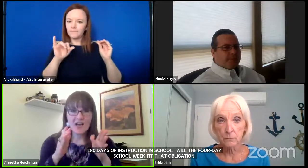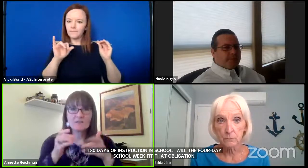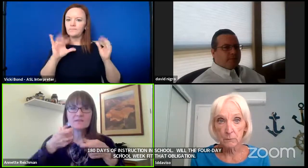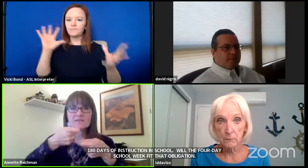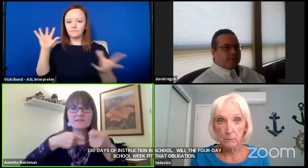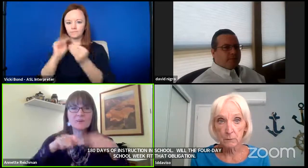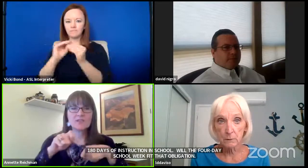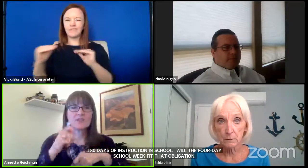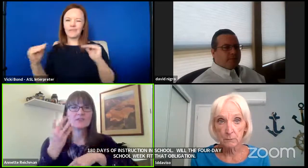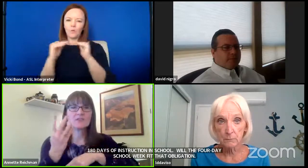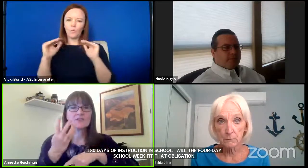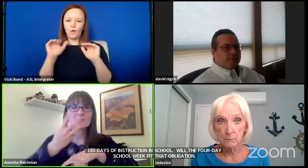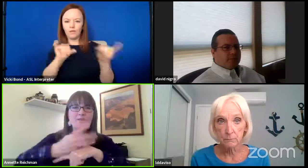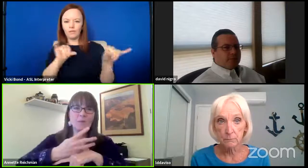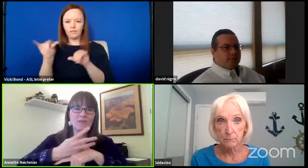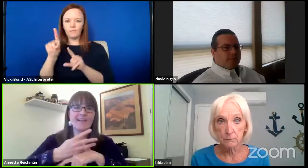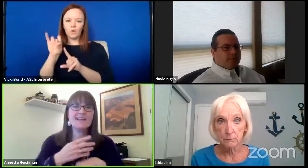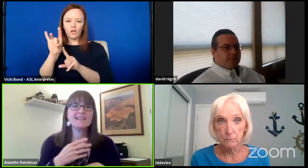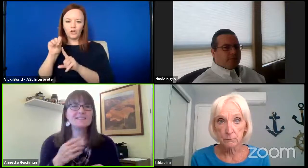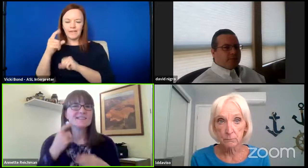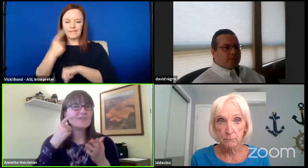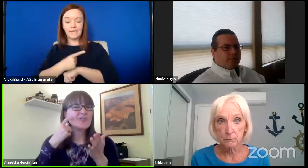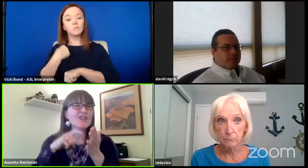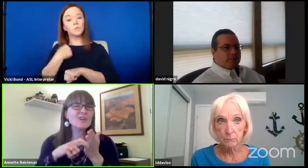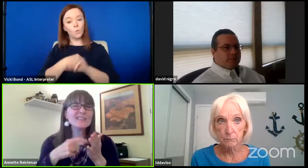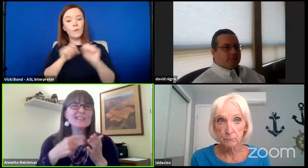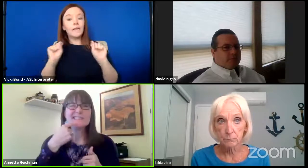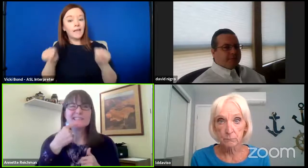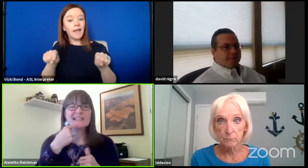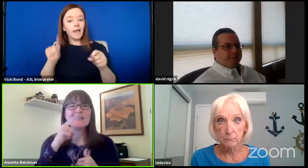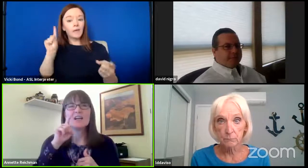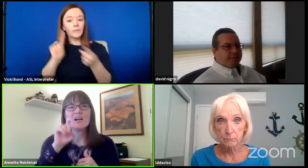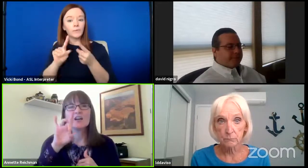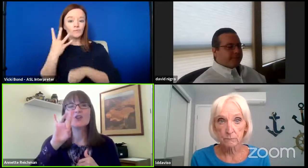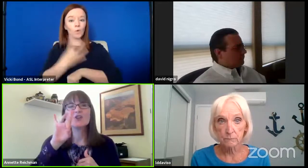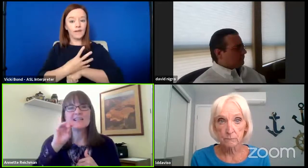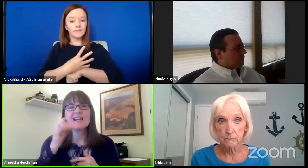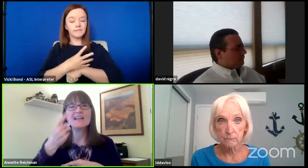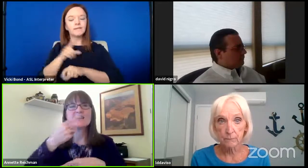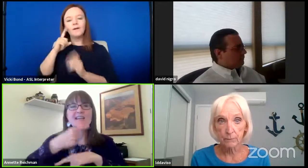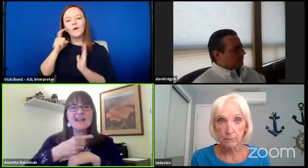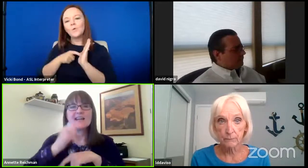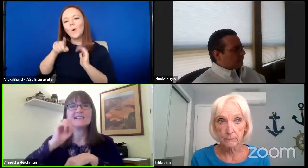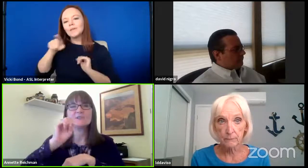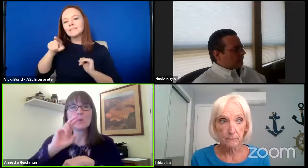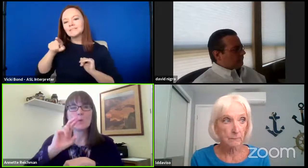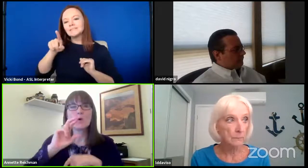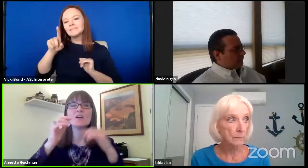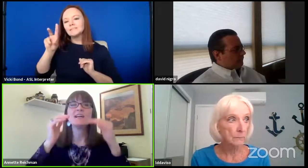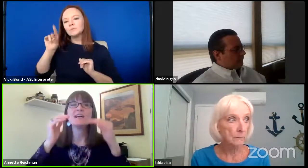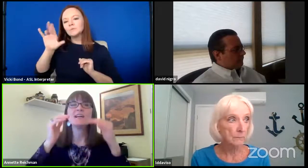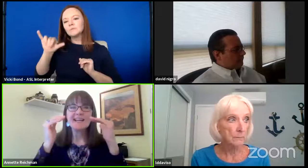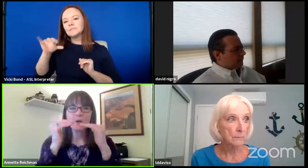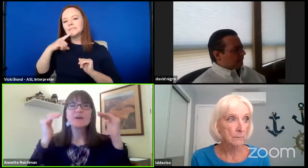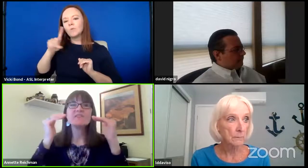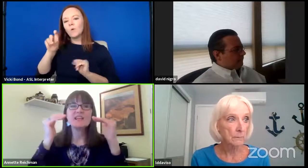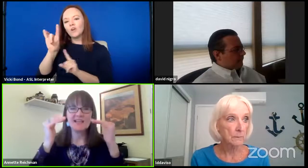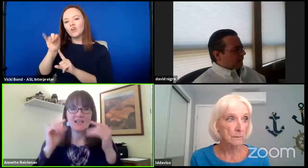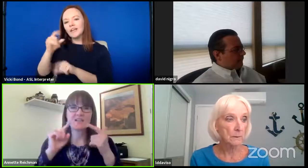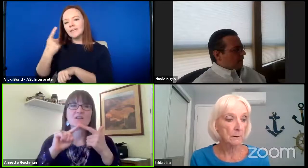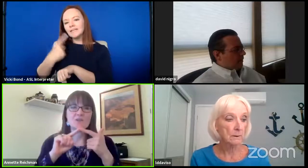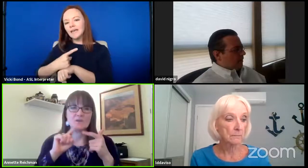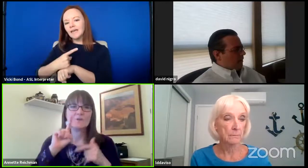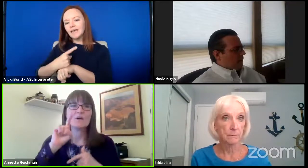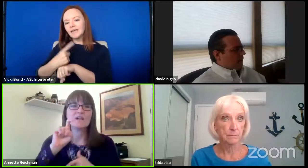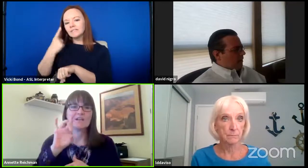are allowed to switch over to 4 days. If you notice, he said 180 days or